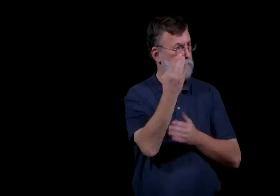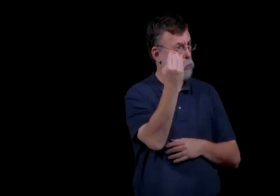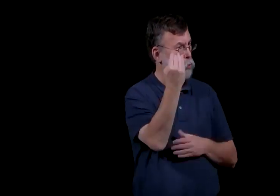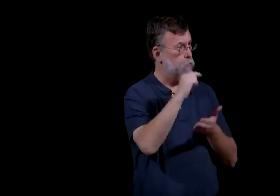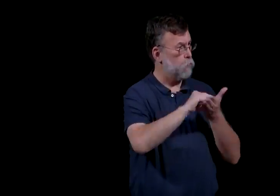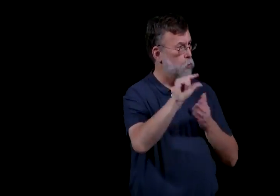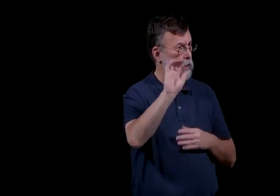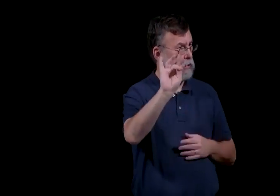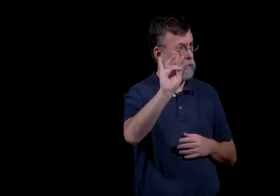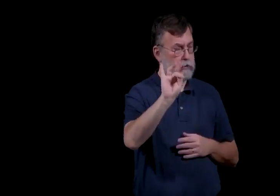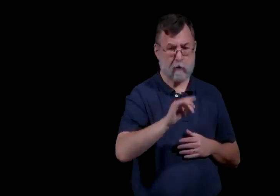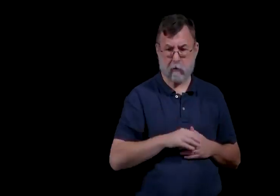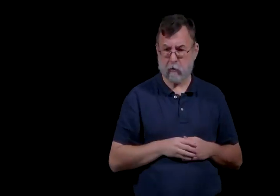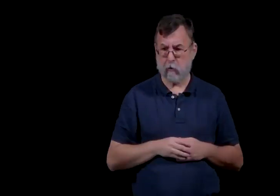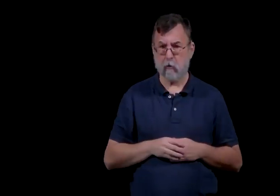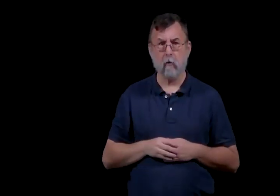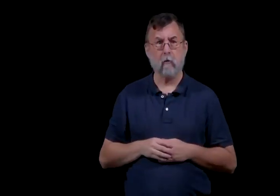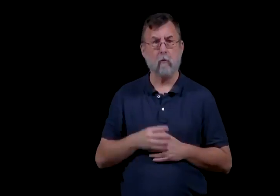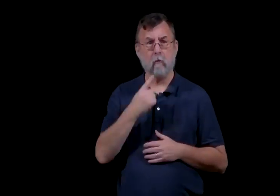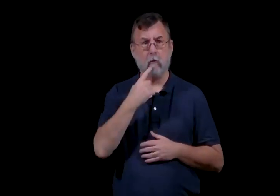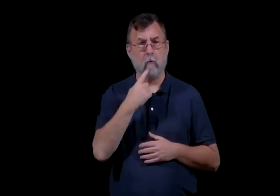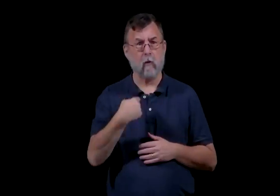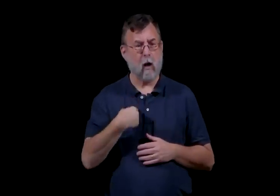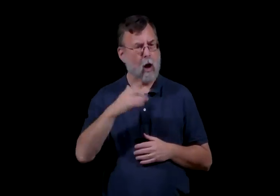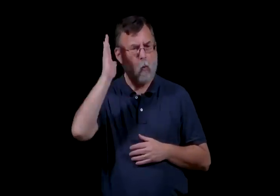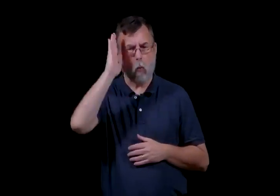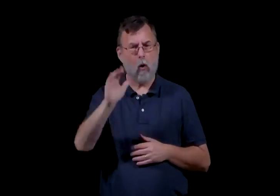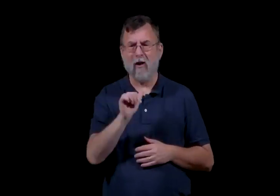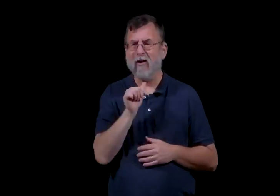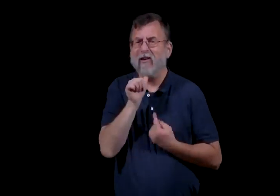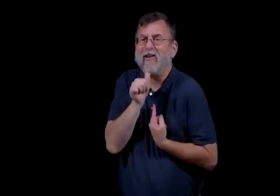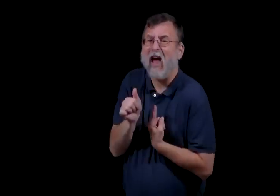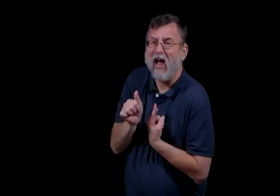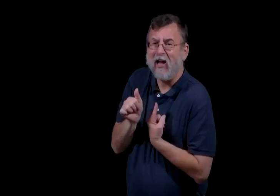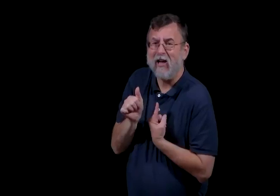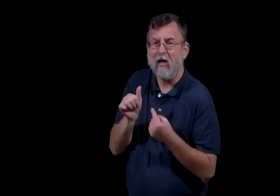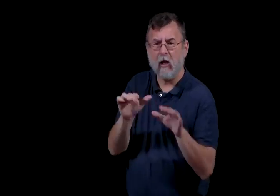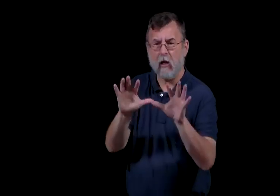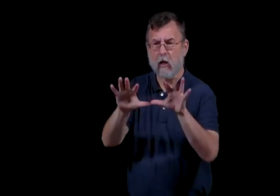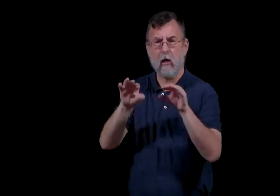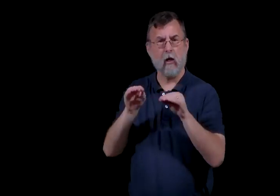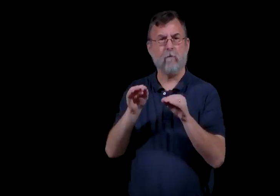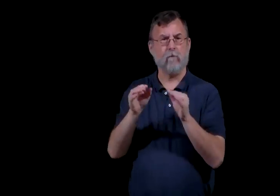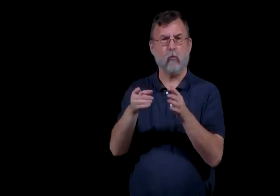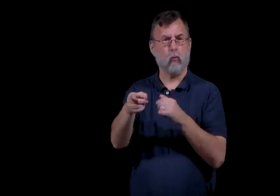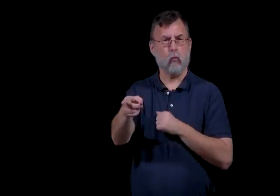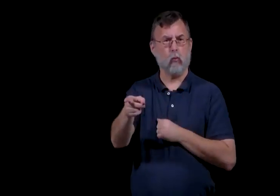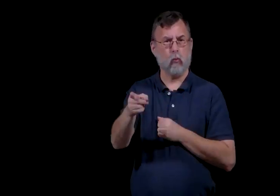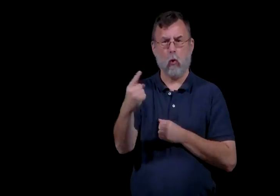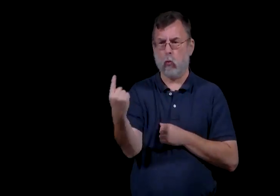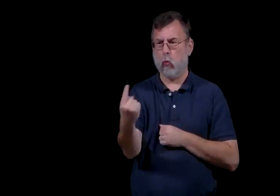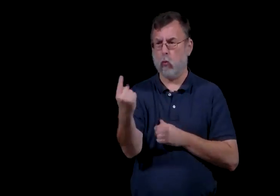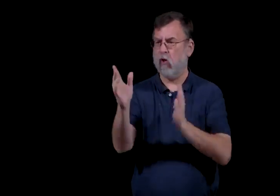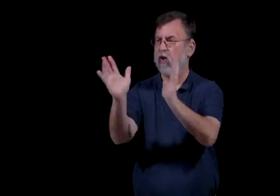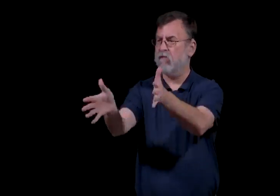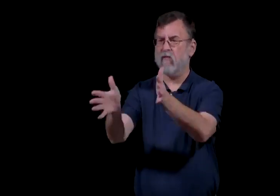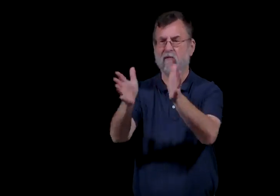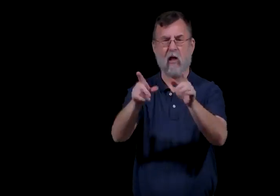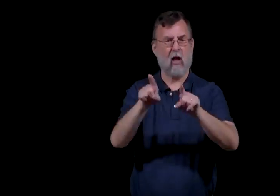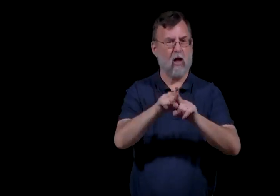It's from John chapter 14, verse 18. It says, I will never not leave you